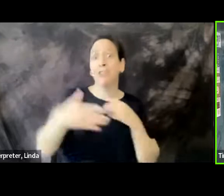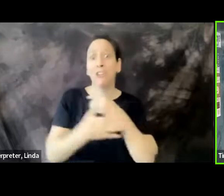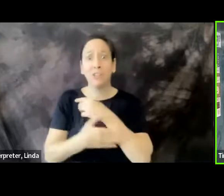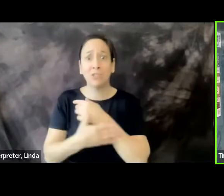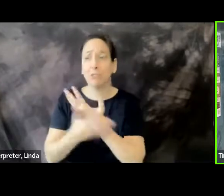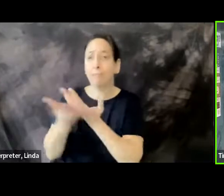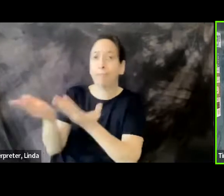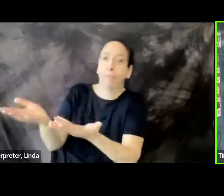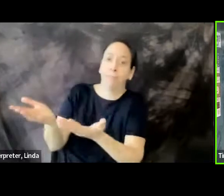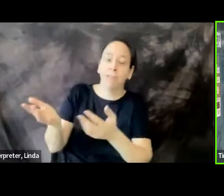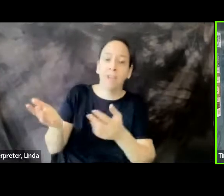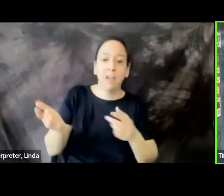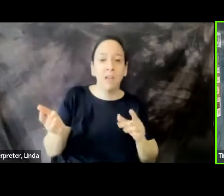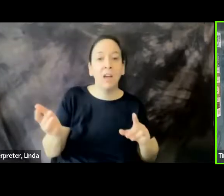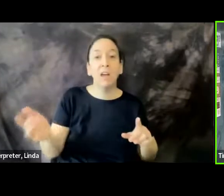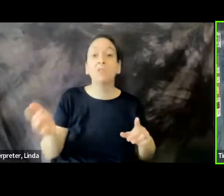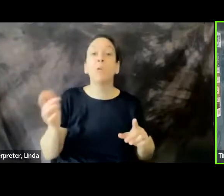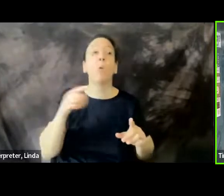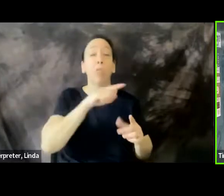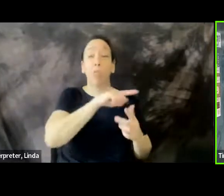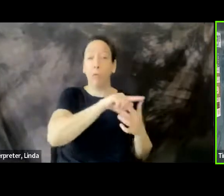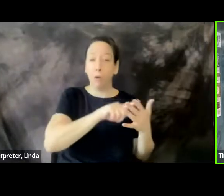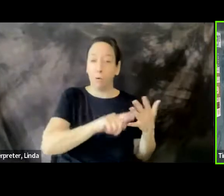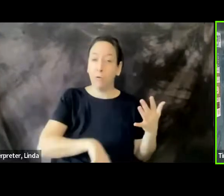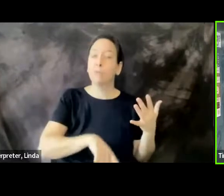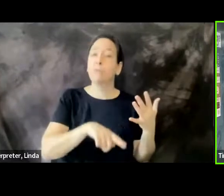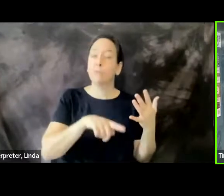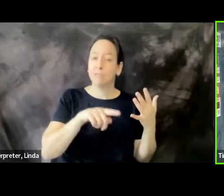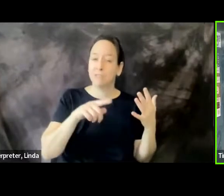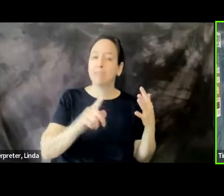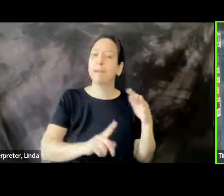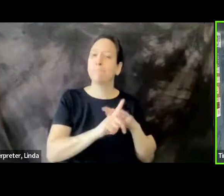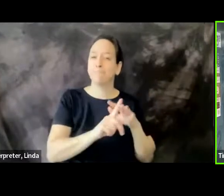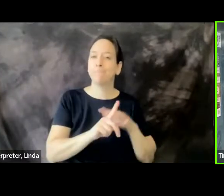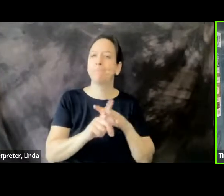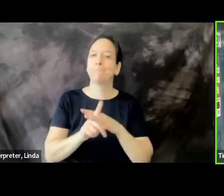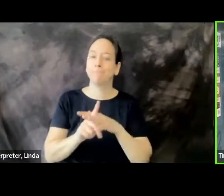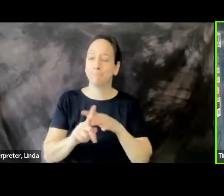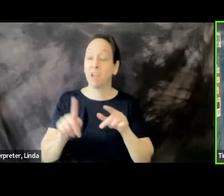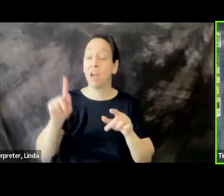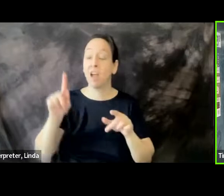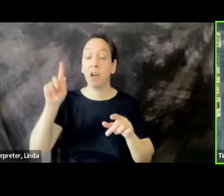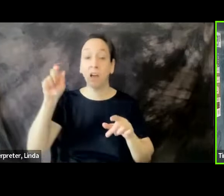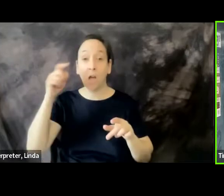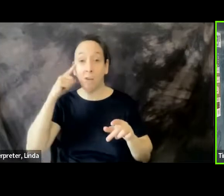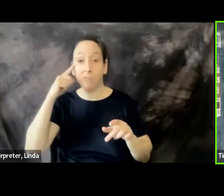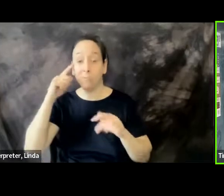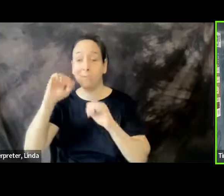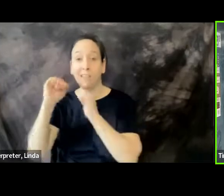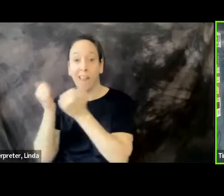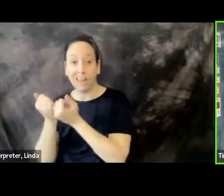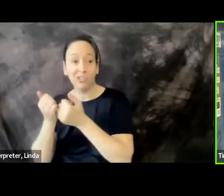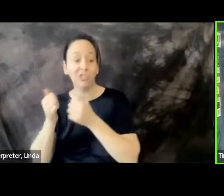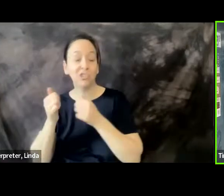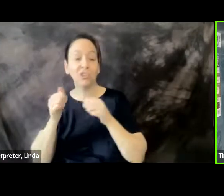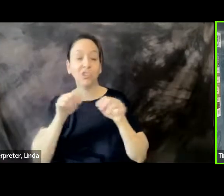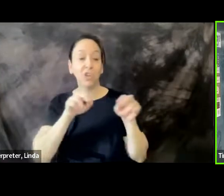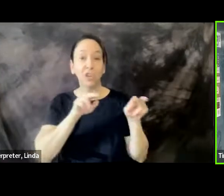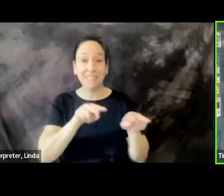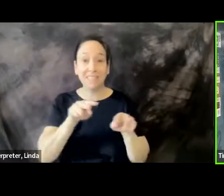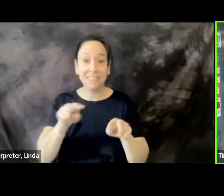questions and issues that also arise when other government agencies look at other data from